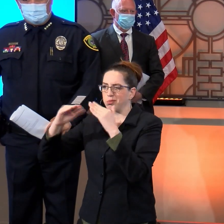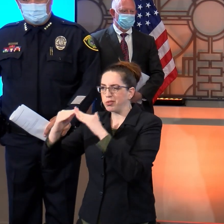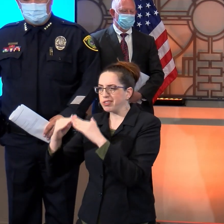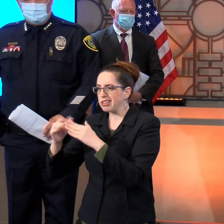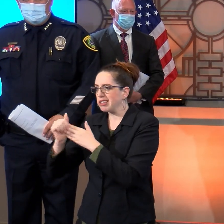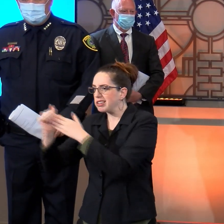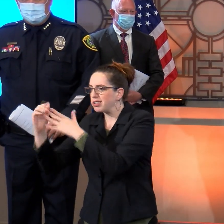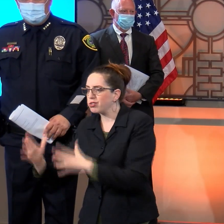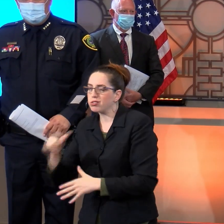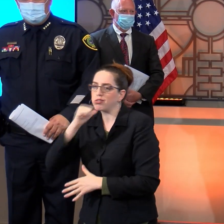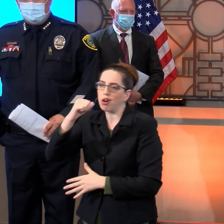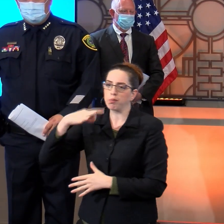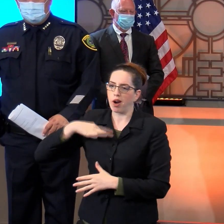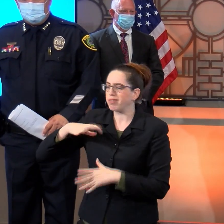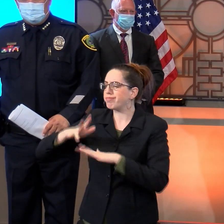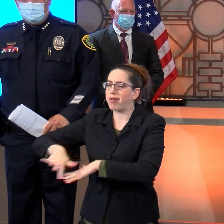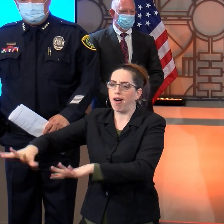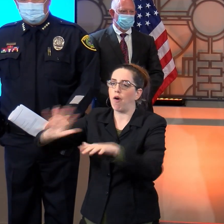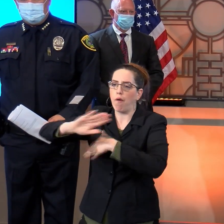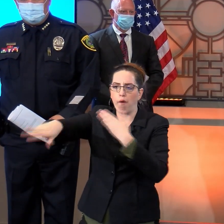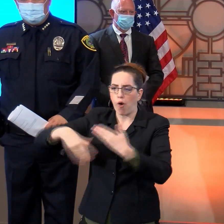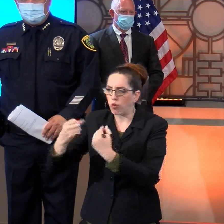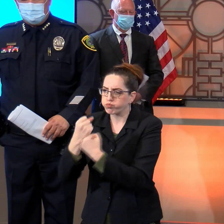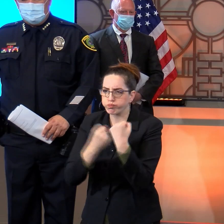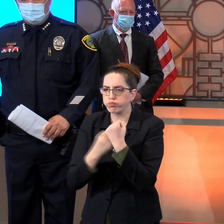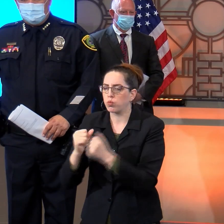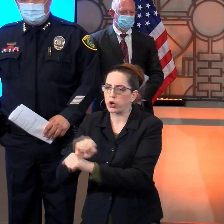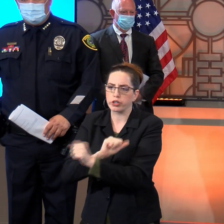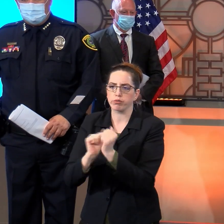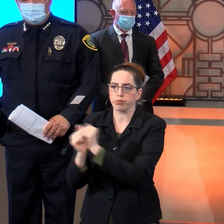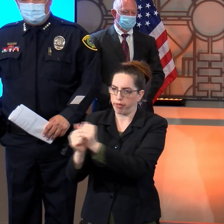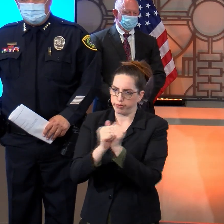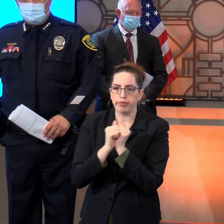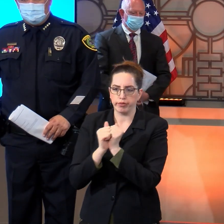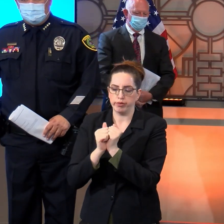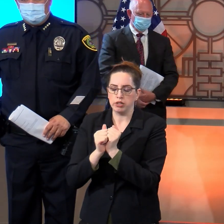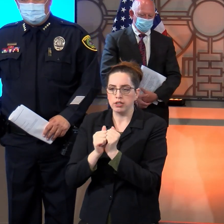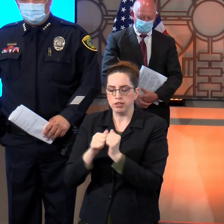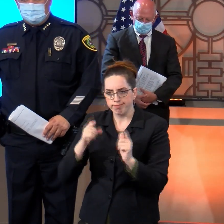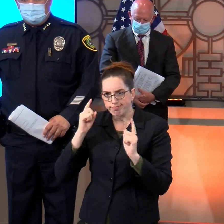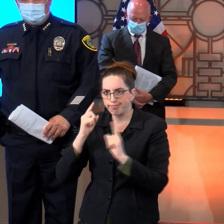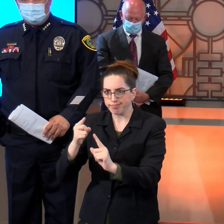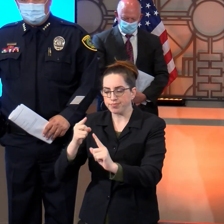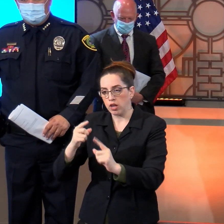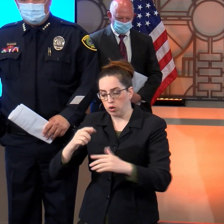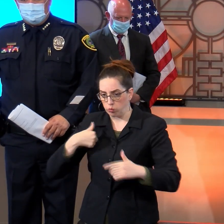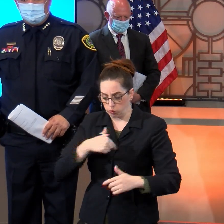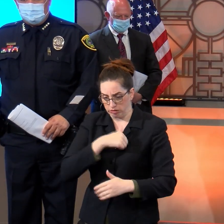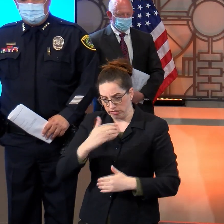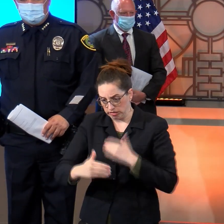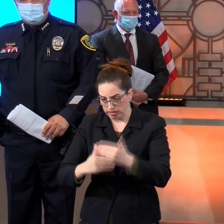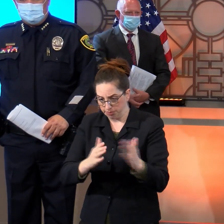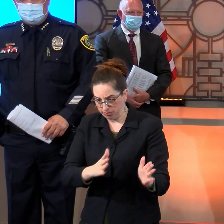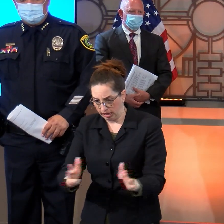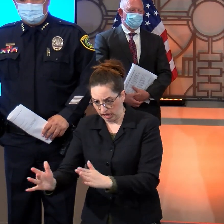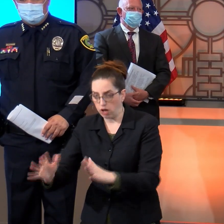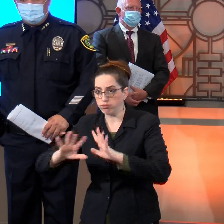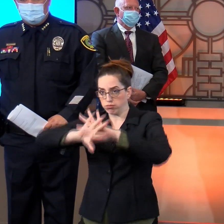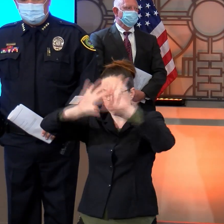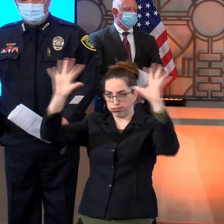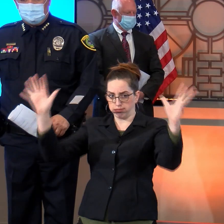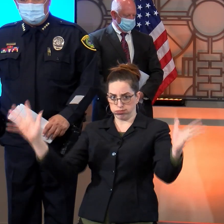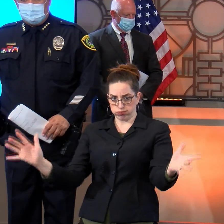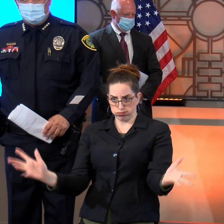and nonprofits and you name it. We're all working this together to try to make sure when we put plans forward, it's that holistic picture